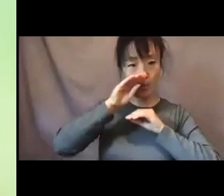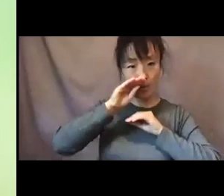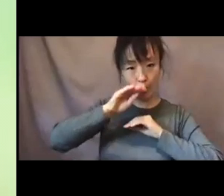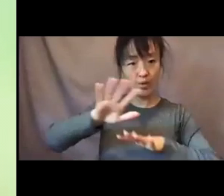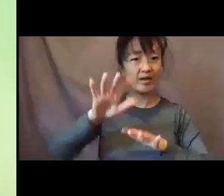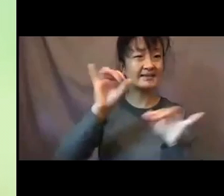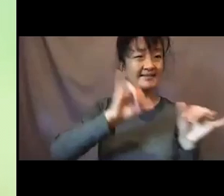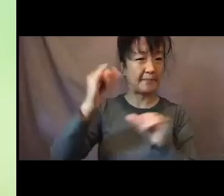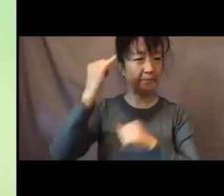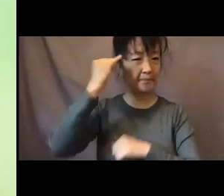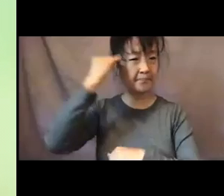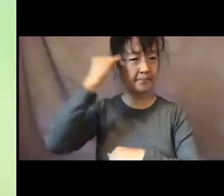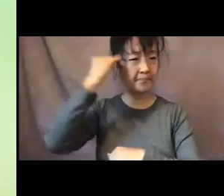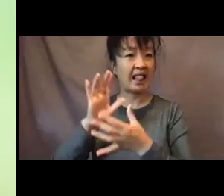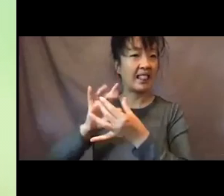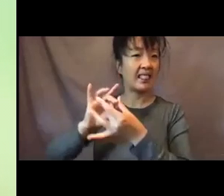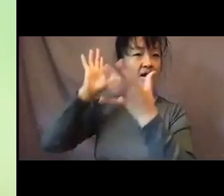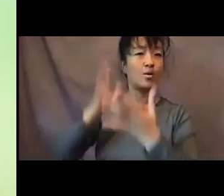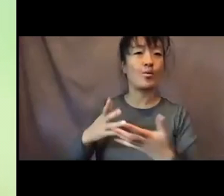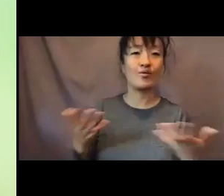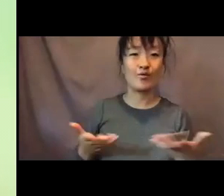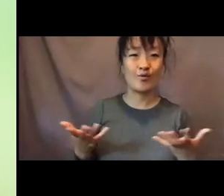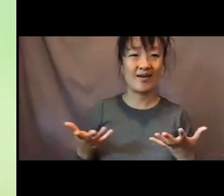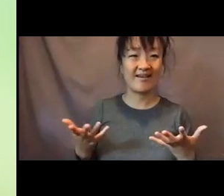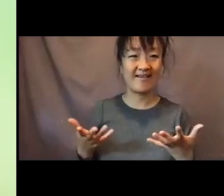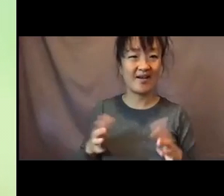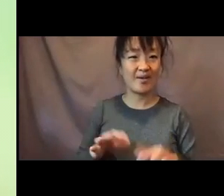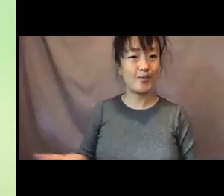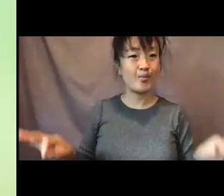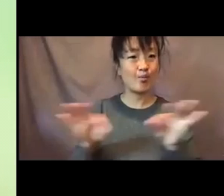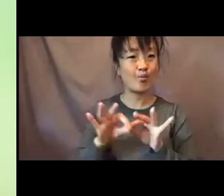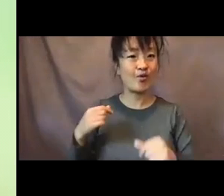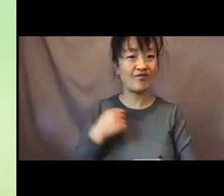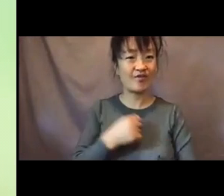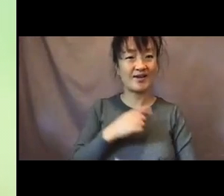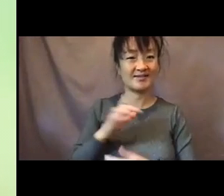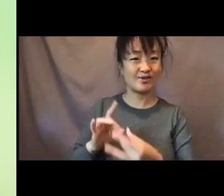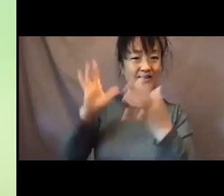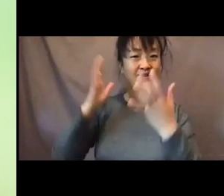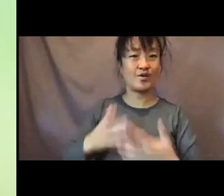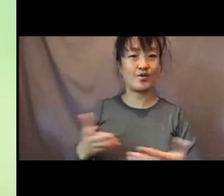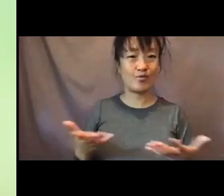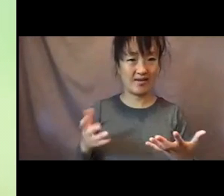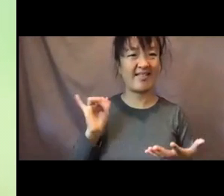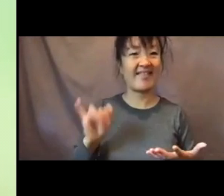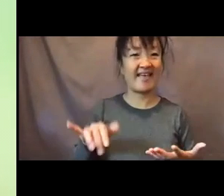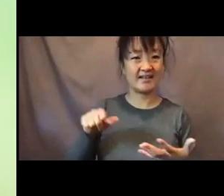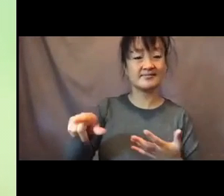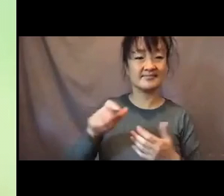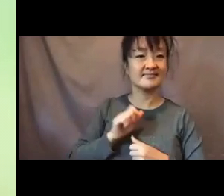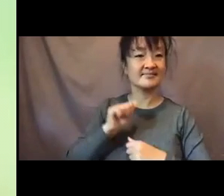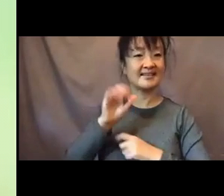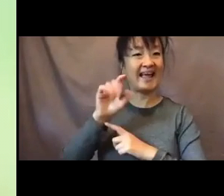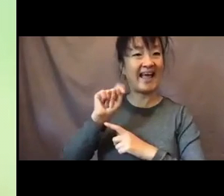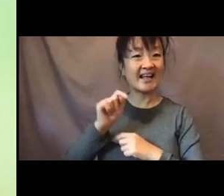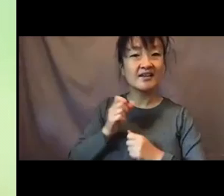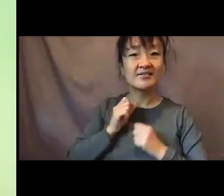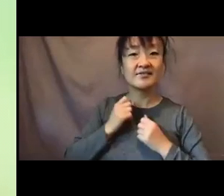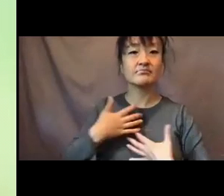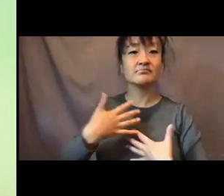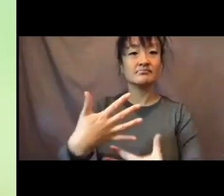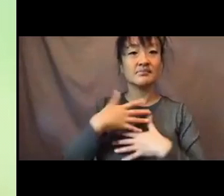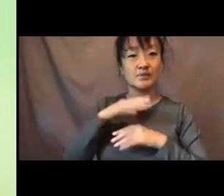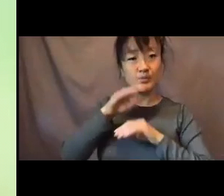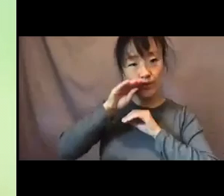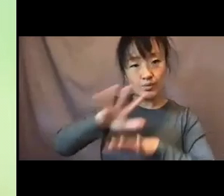right? And what's important for us to let go of? And that's in acts of respiration, that's acts of digestion